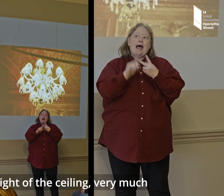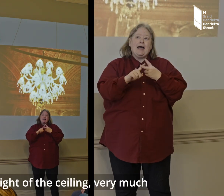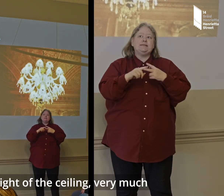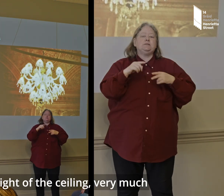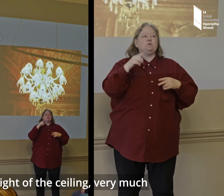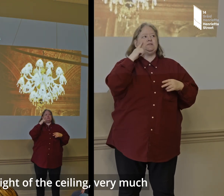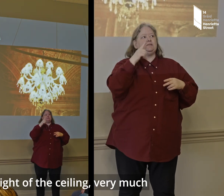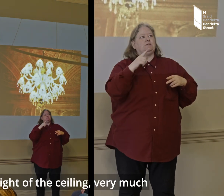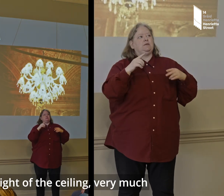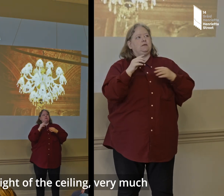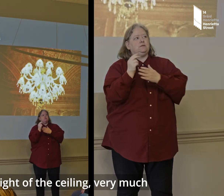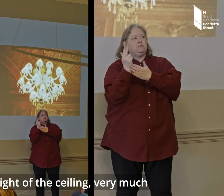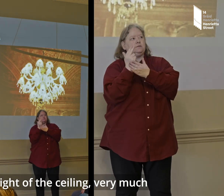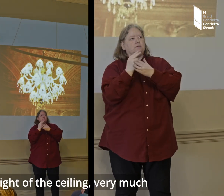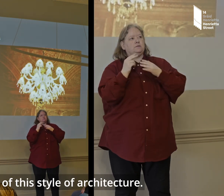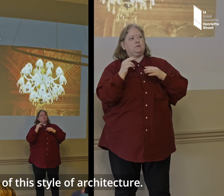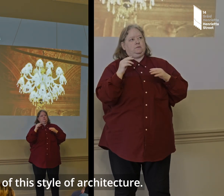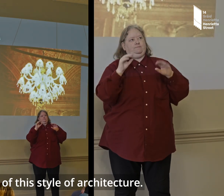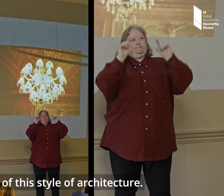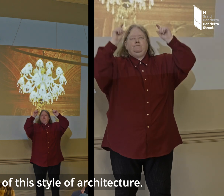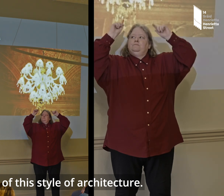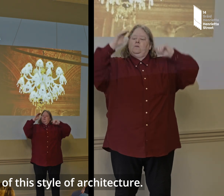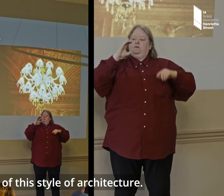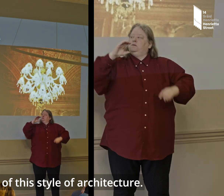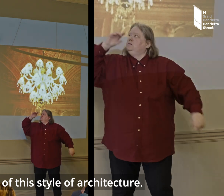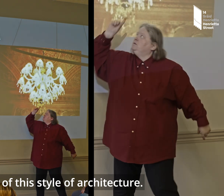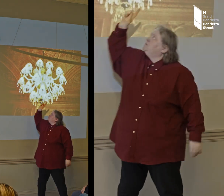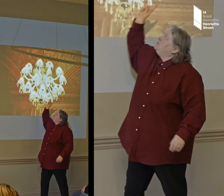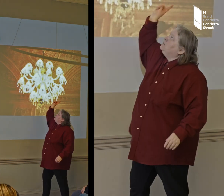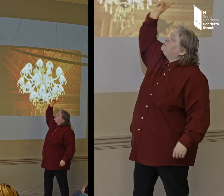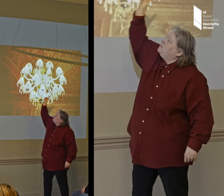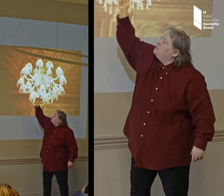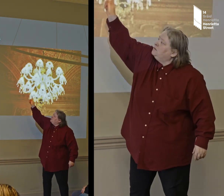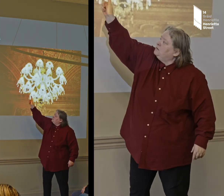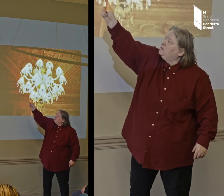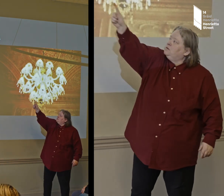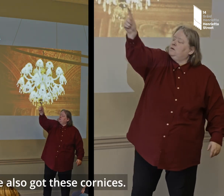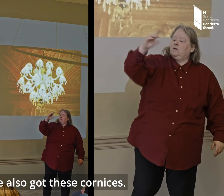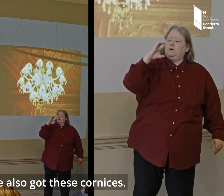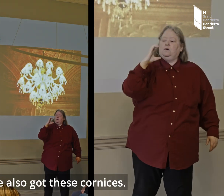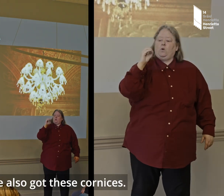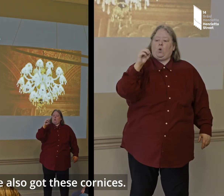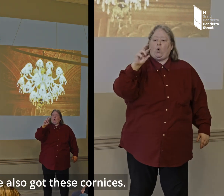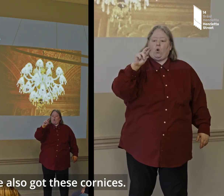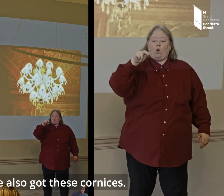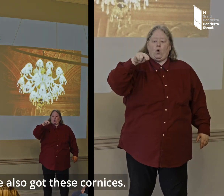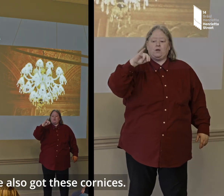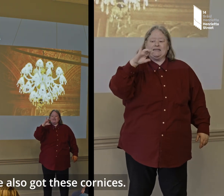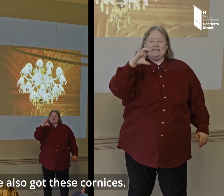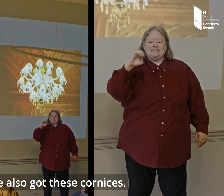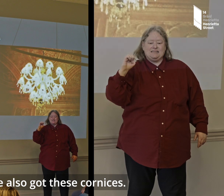So that height of the ceiling, very much a feature of this style of architecture. You've also got